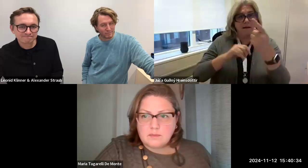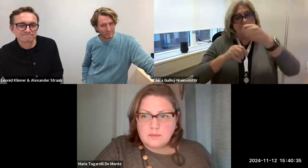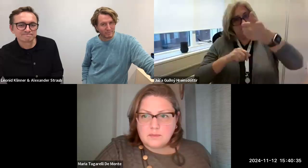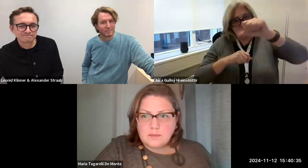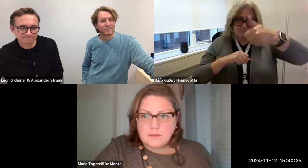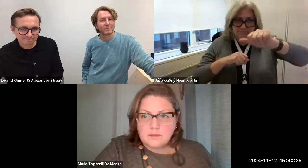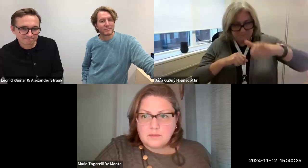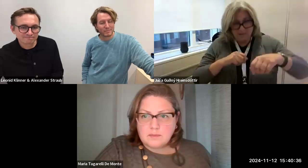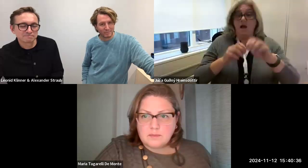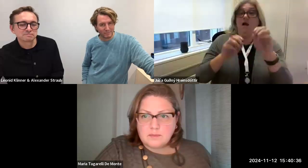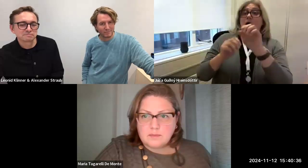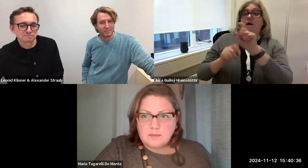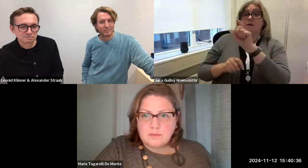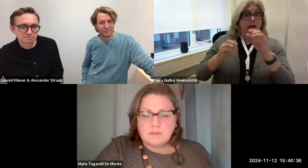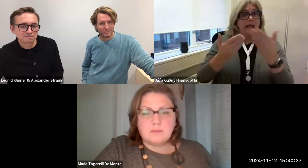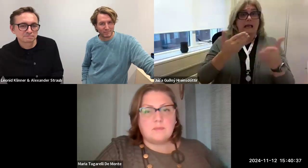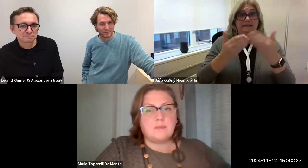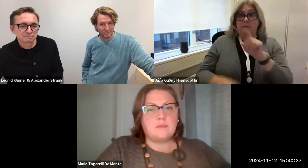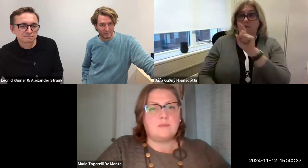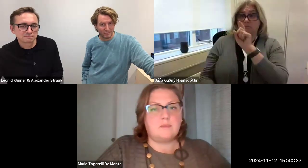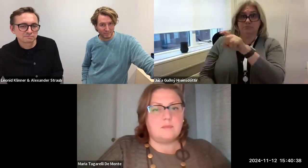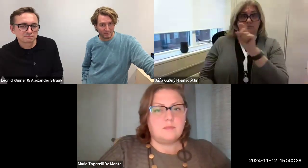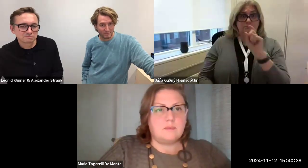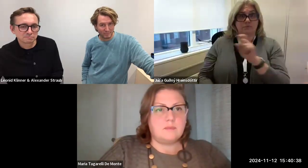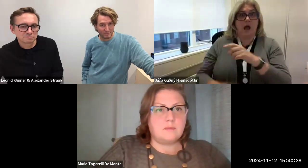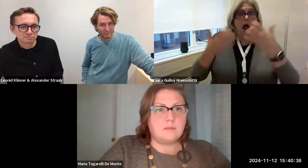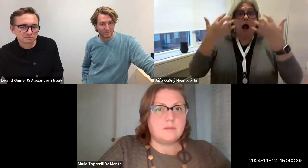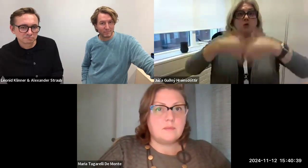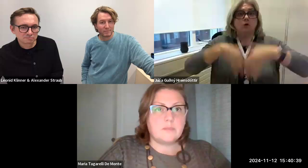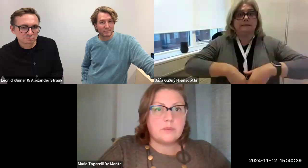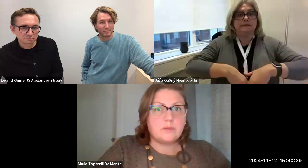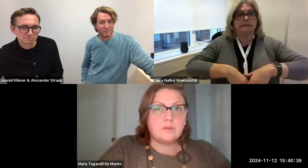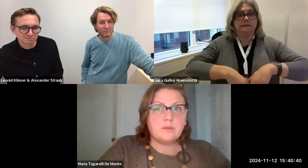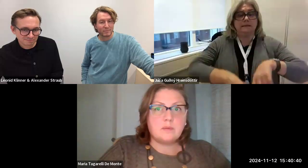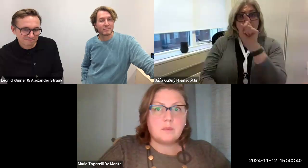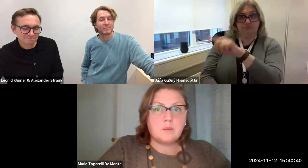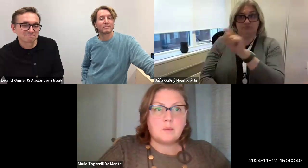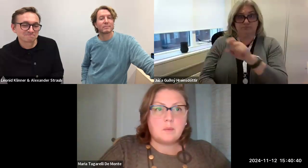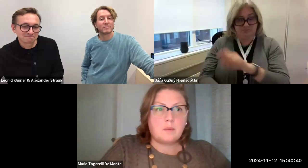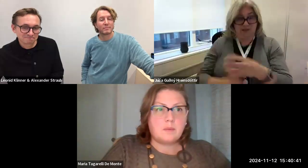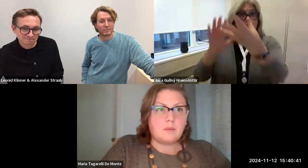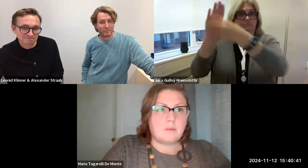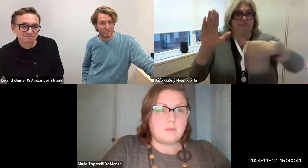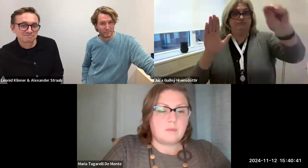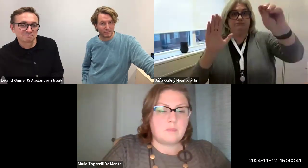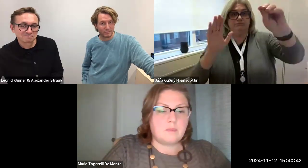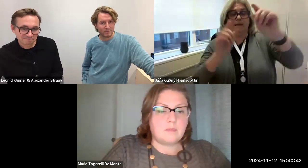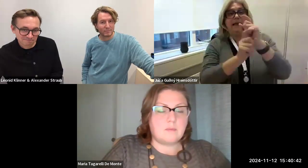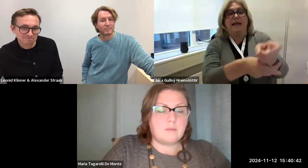recording, I can give a scoring, and it